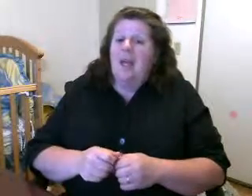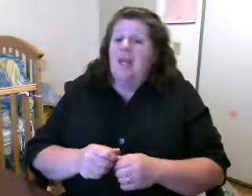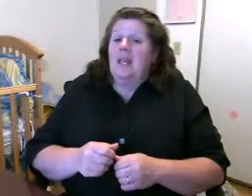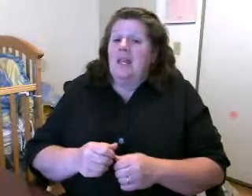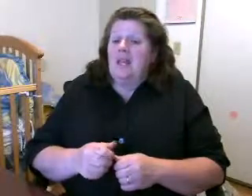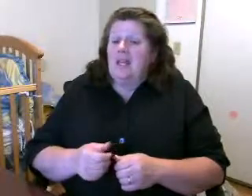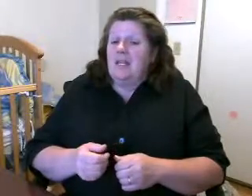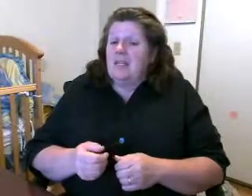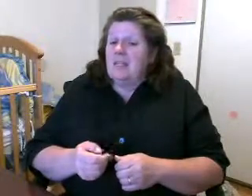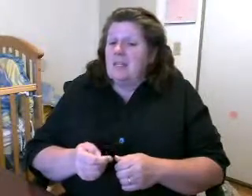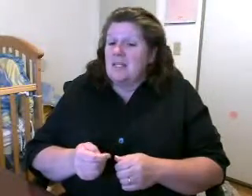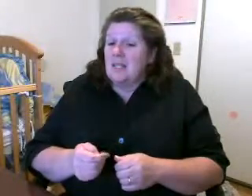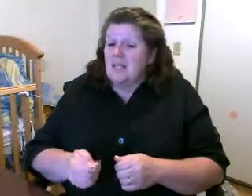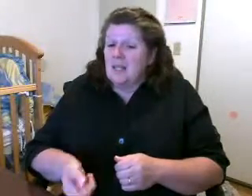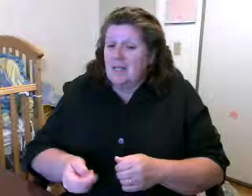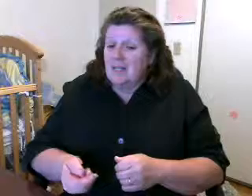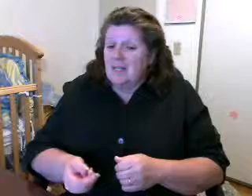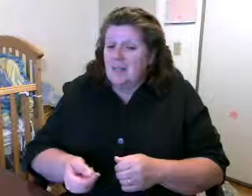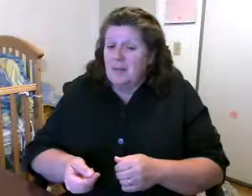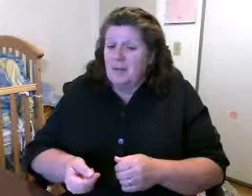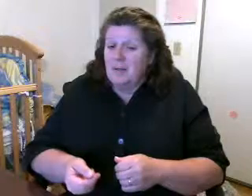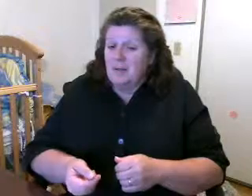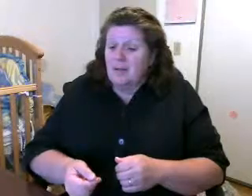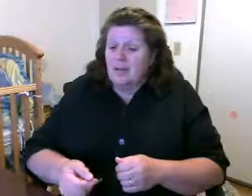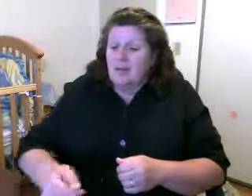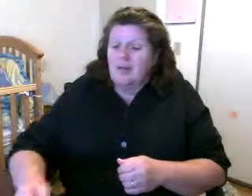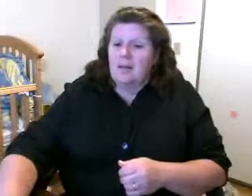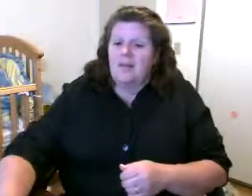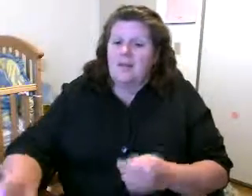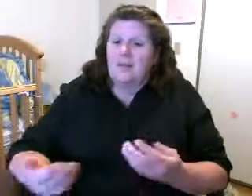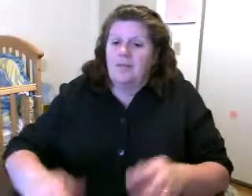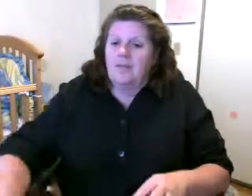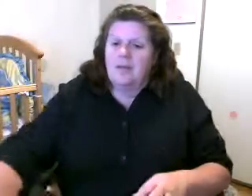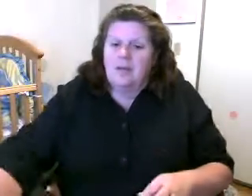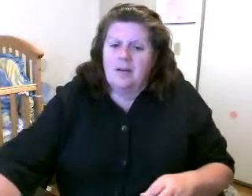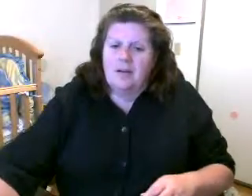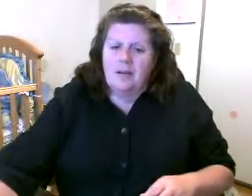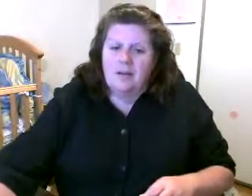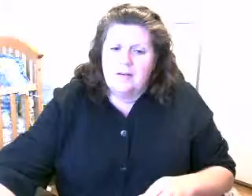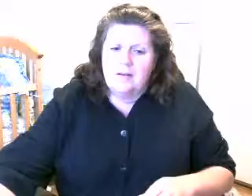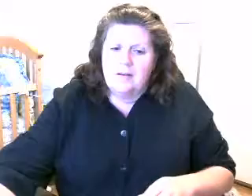the knowledge exam. Once again, I'll say it one final time.